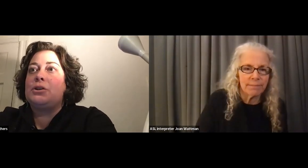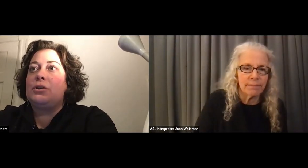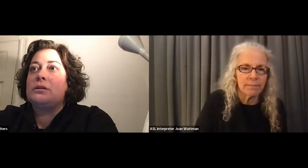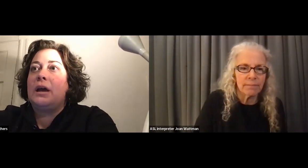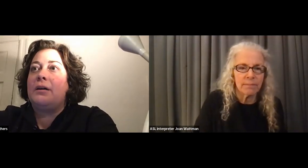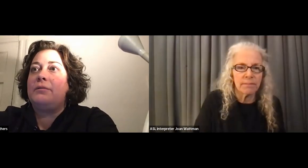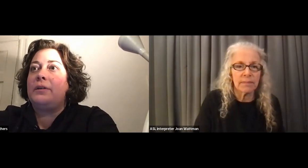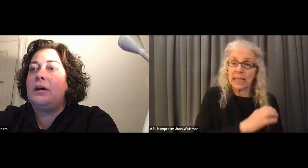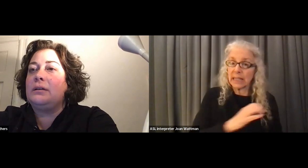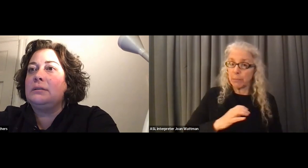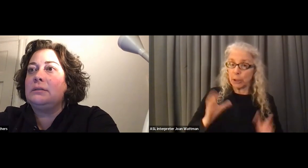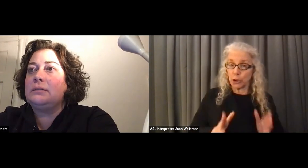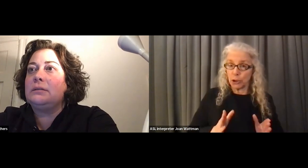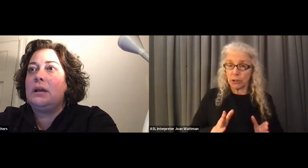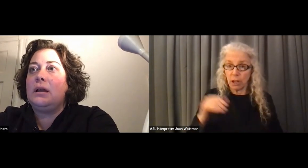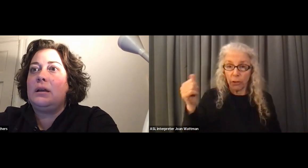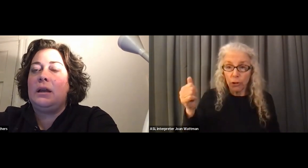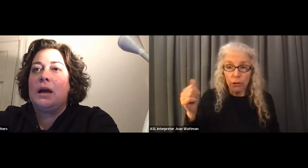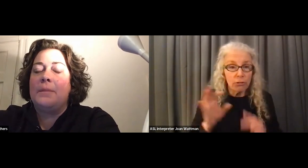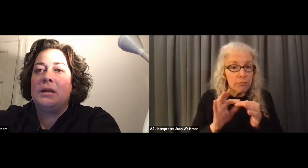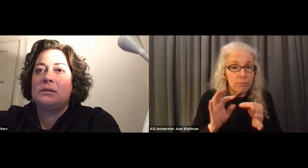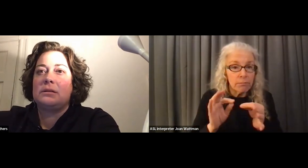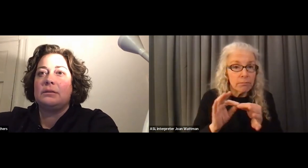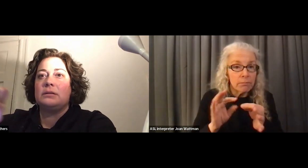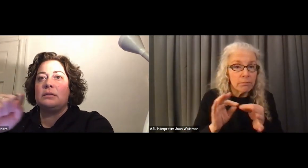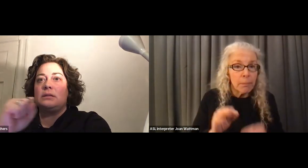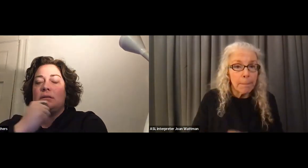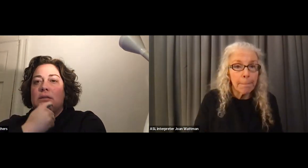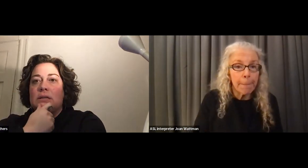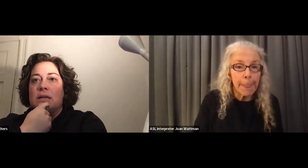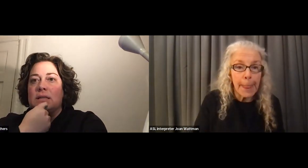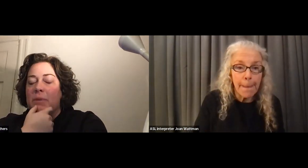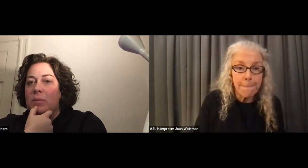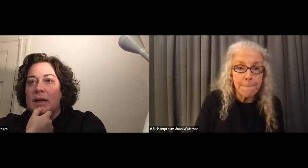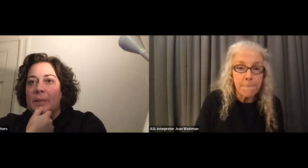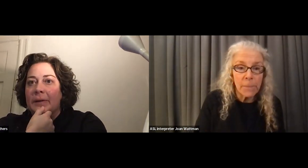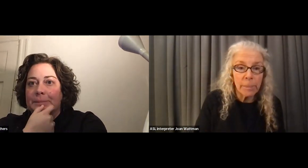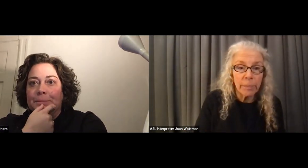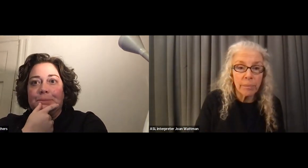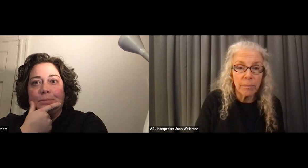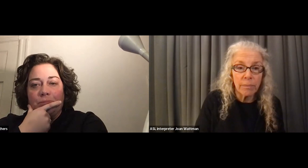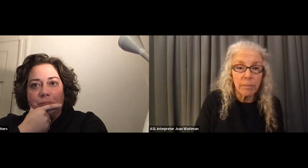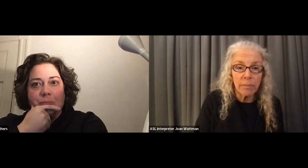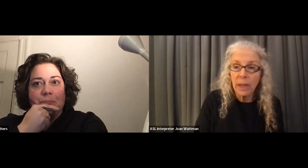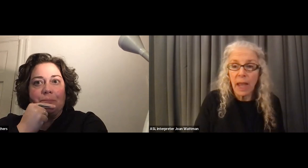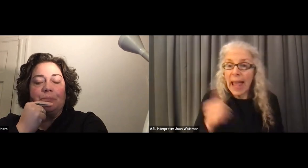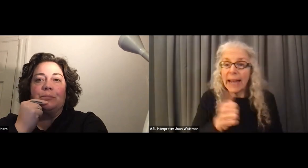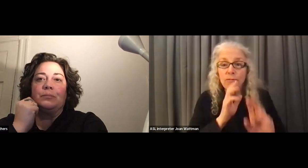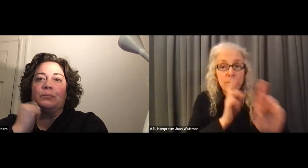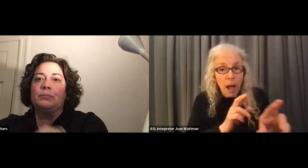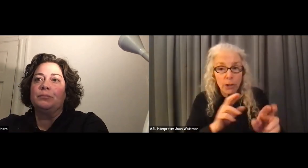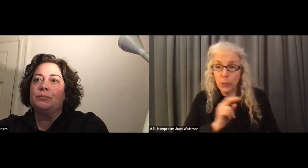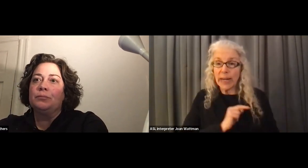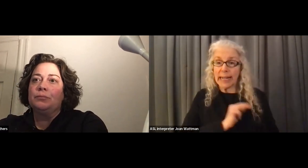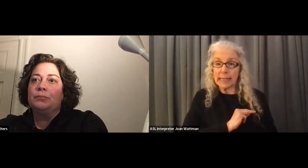Any commissioners have any comments to Nancy's public comment?